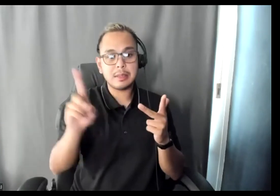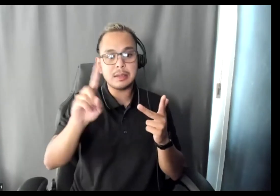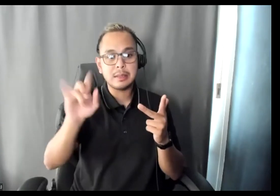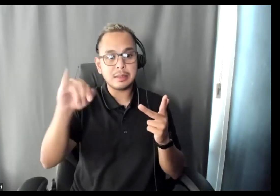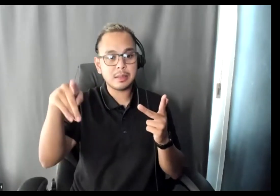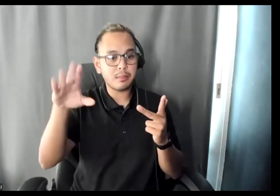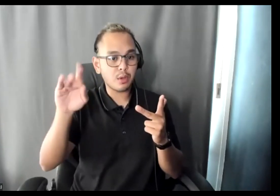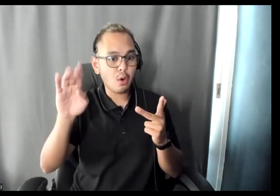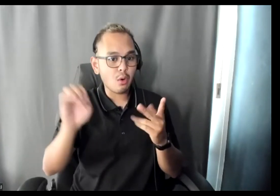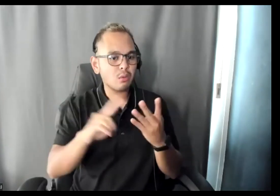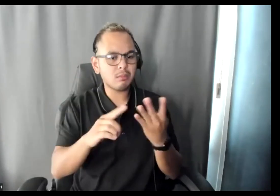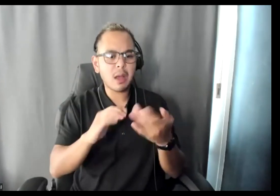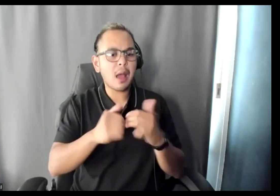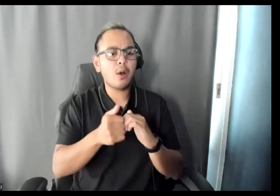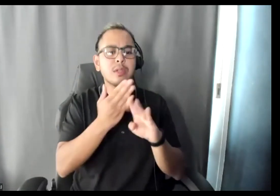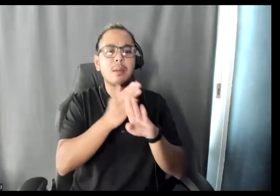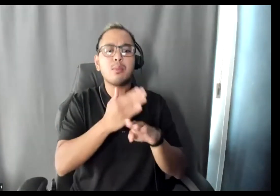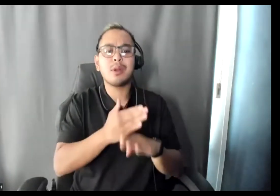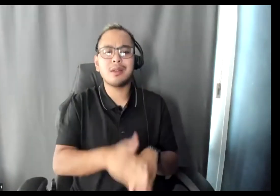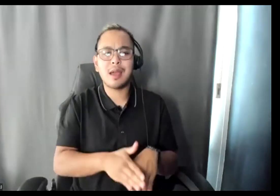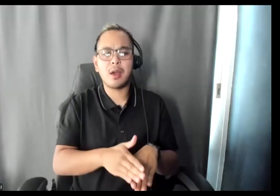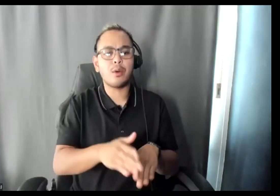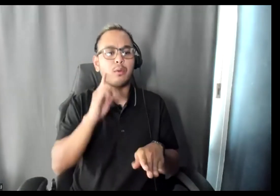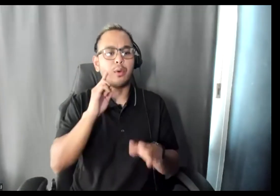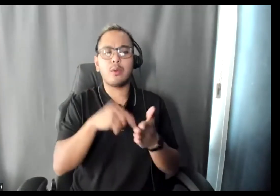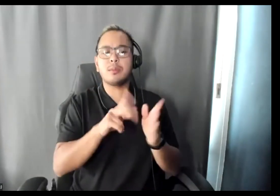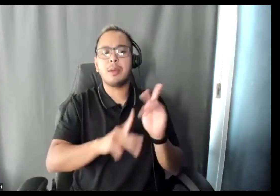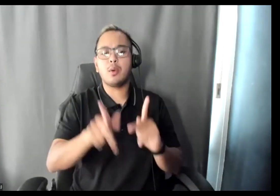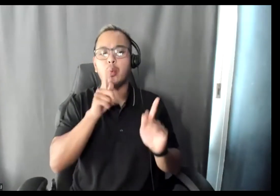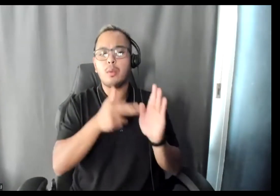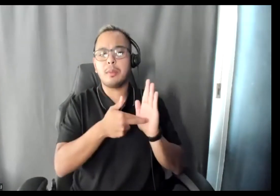so people can see the segments that are represented in the community?